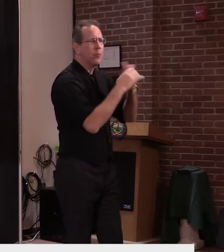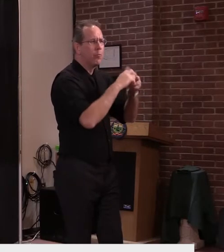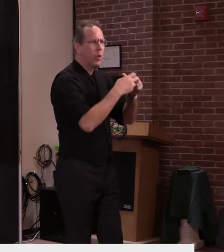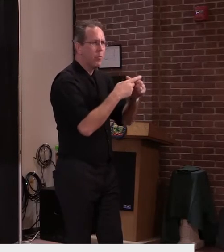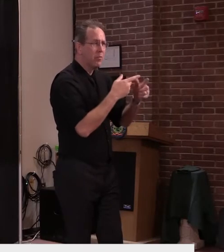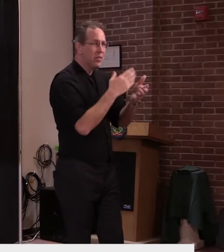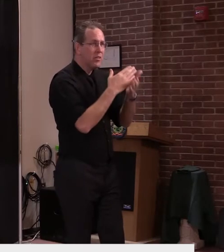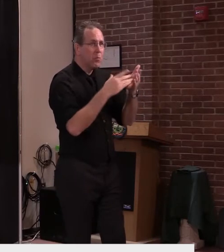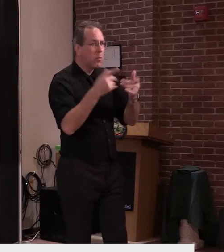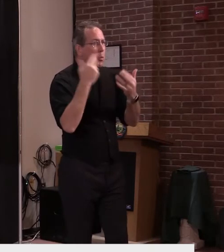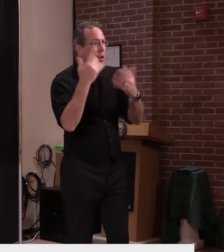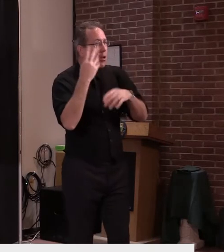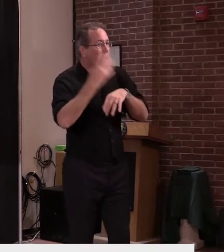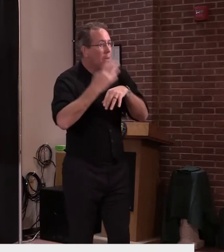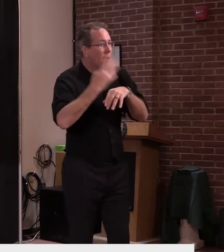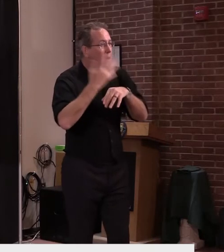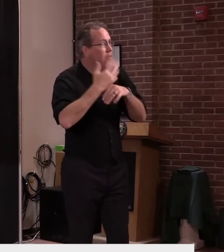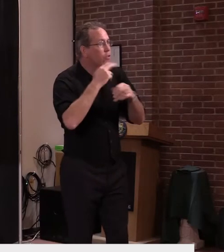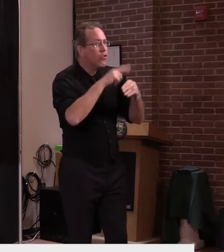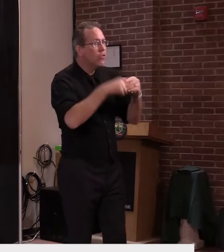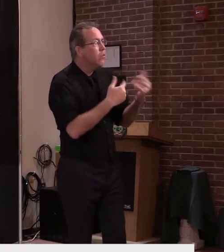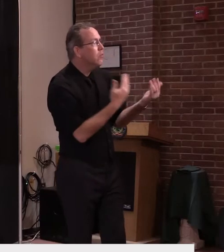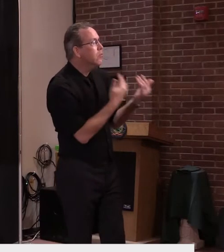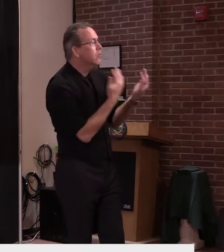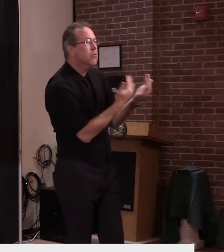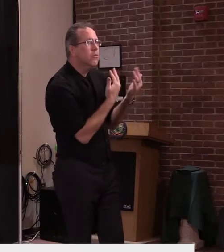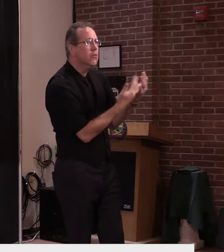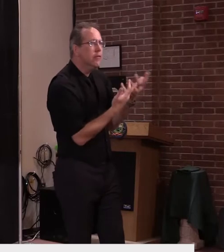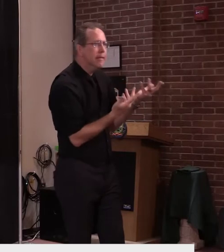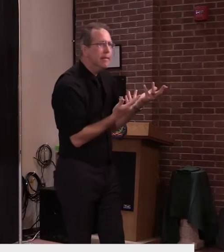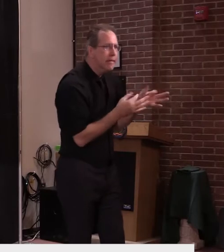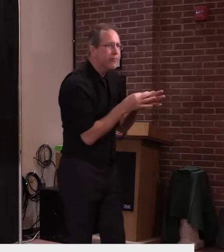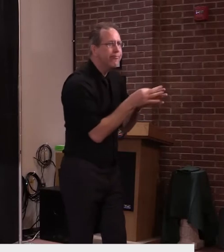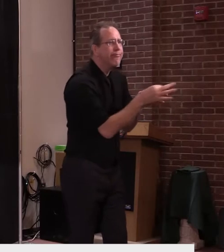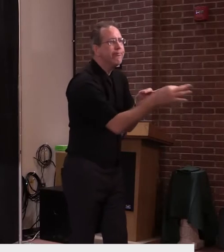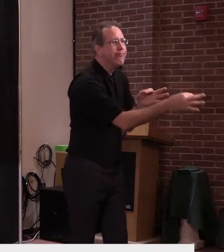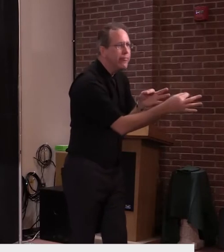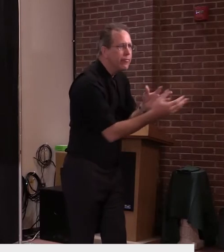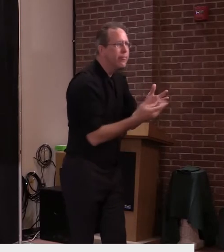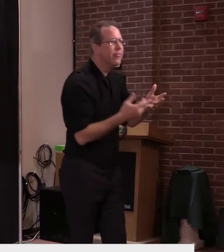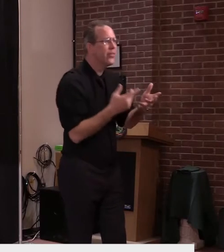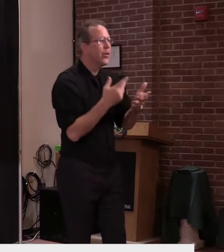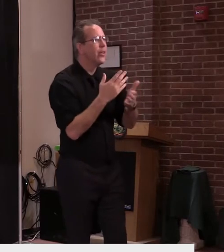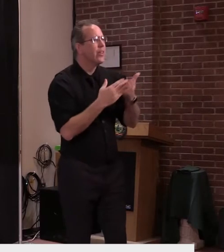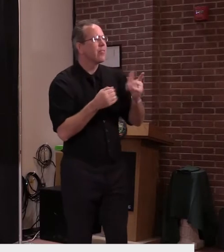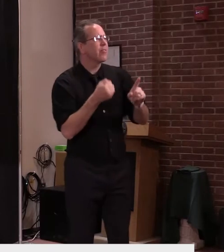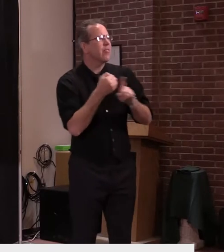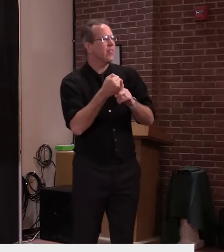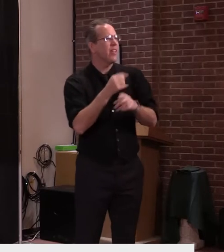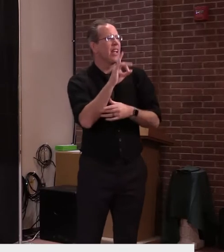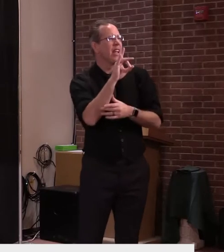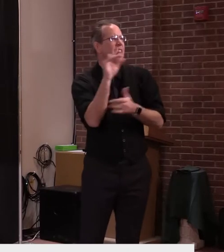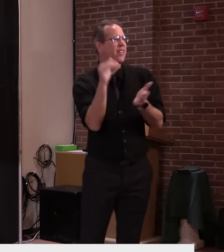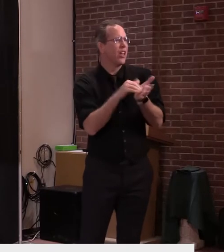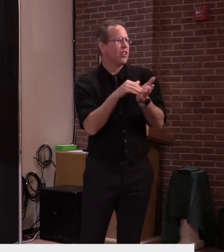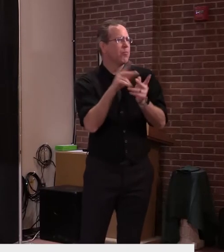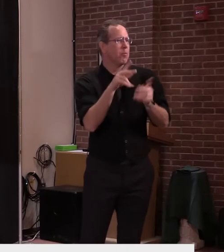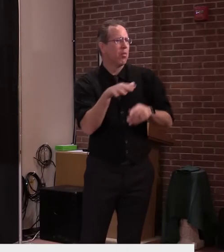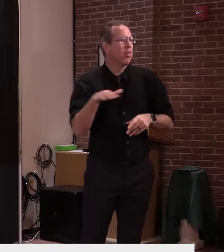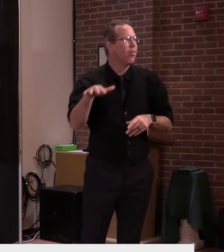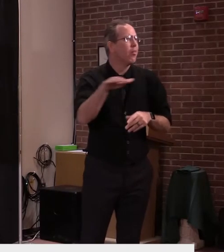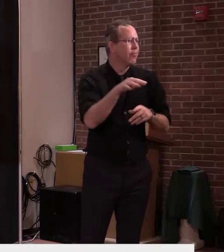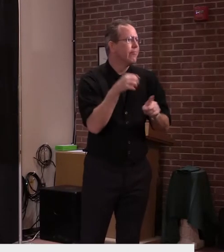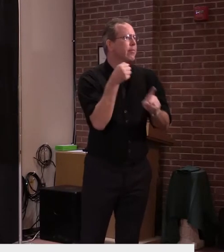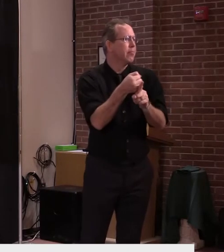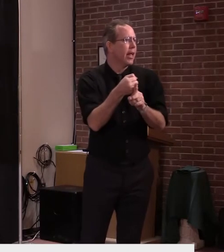4 or 5 day delay in reporting for roughly 8,200 test results to people in Vermont. These tests were